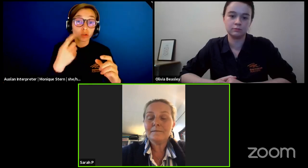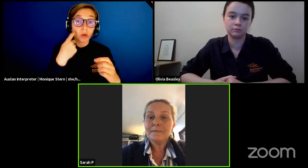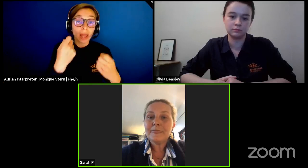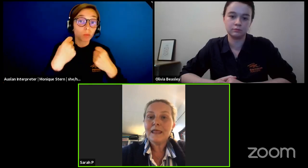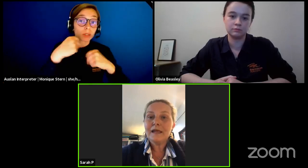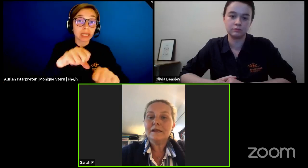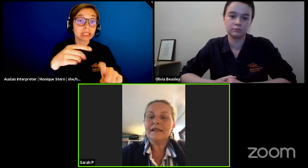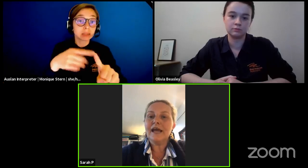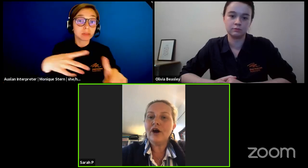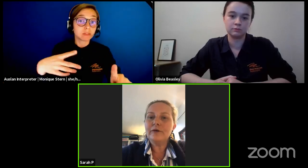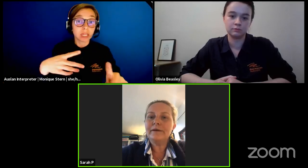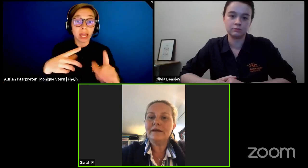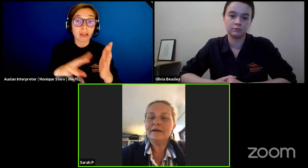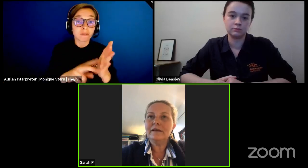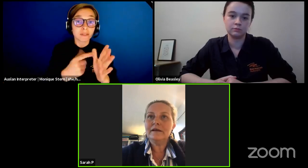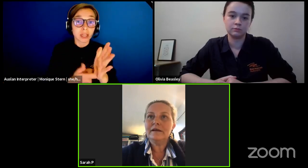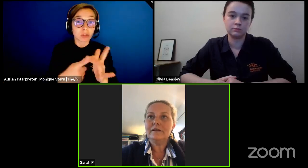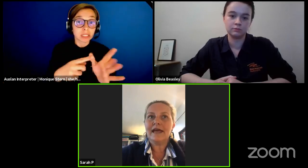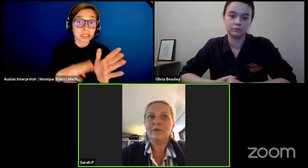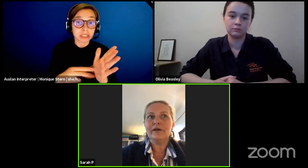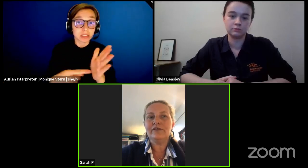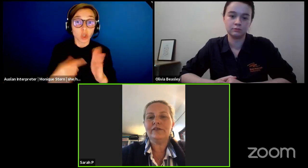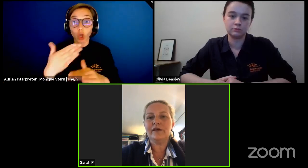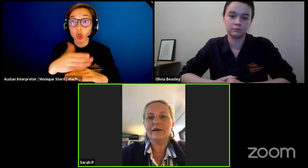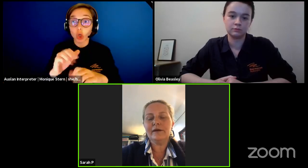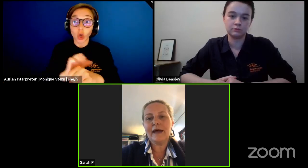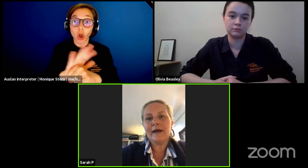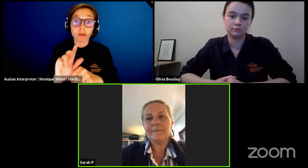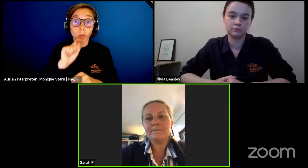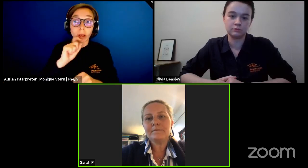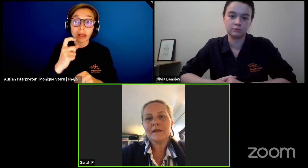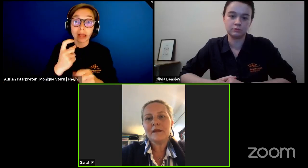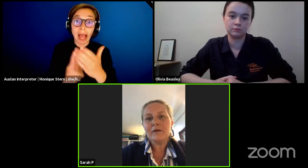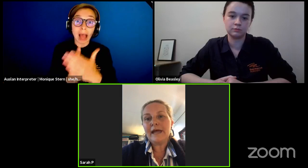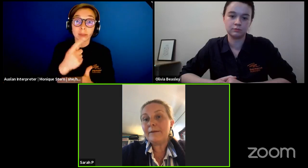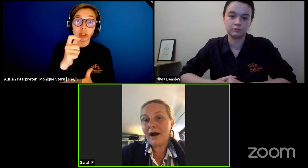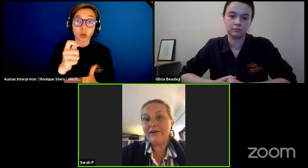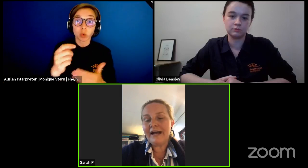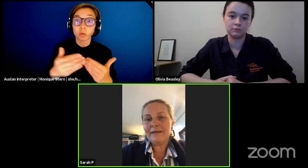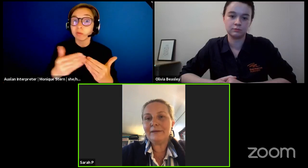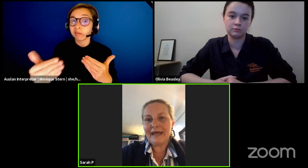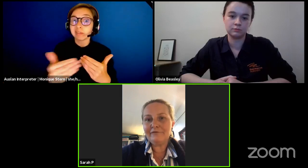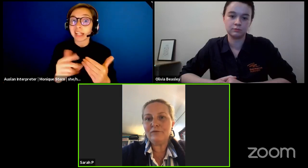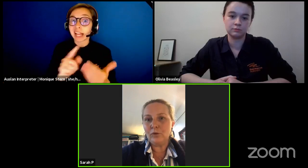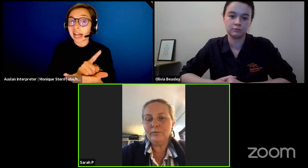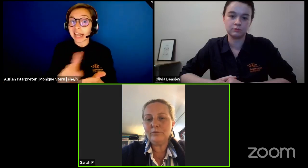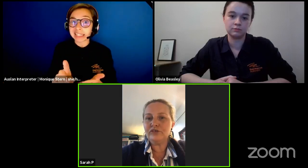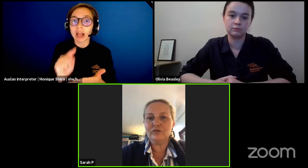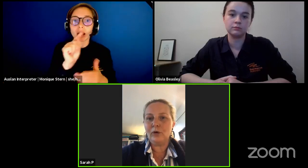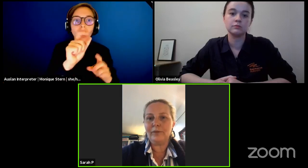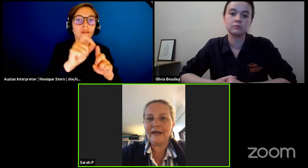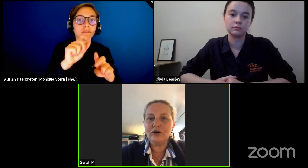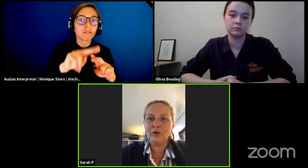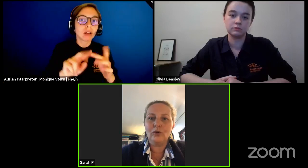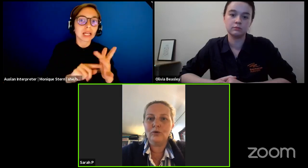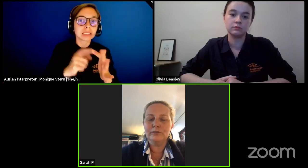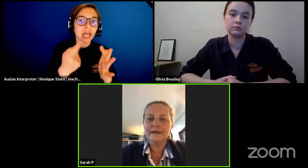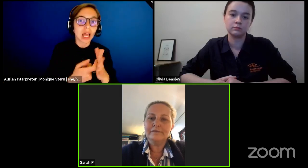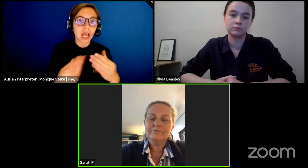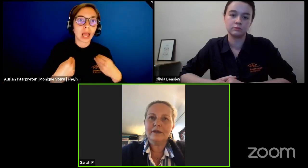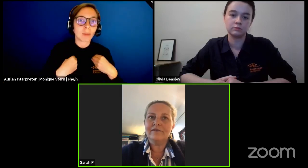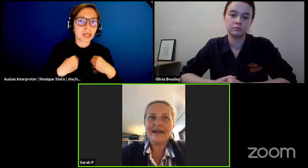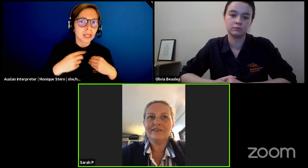next. They're hoping that with the mRNA platform, which is what they